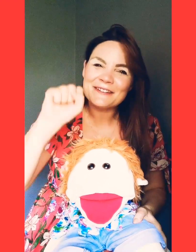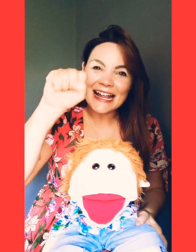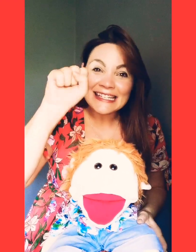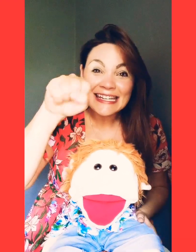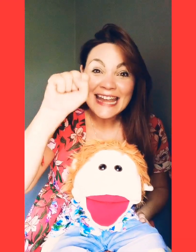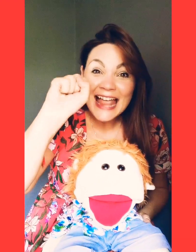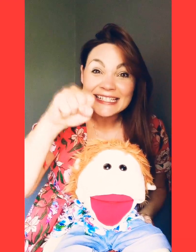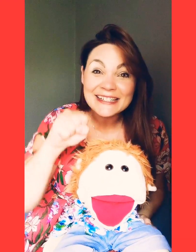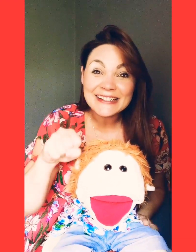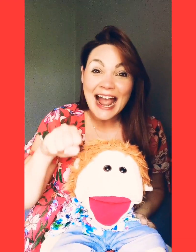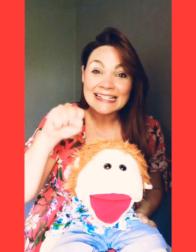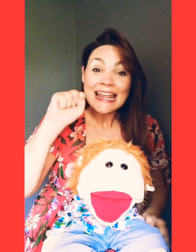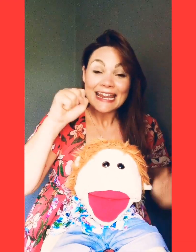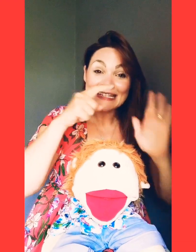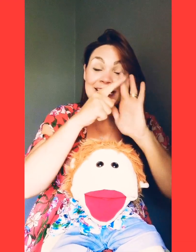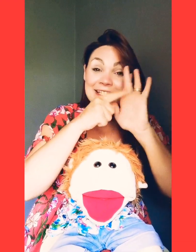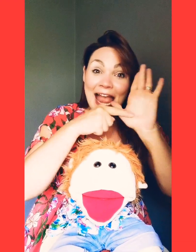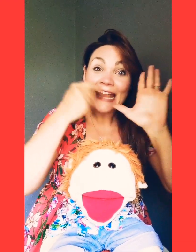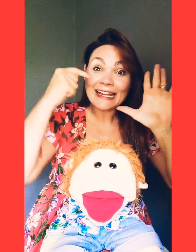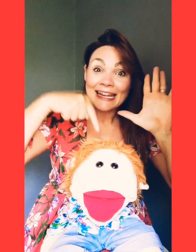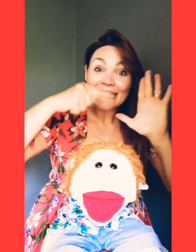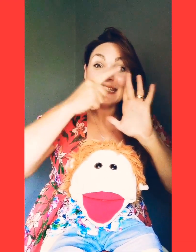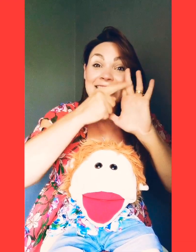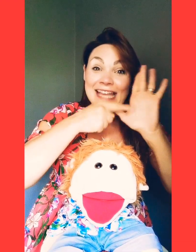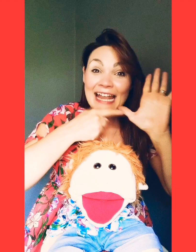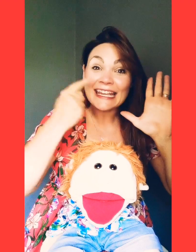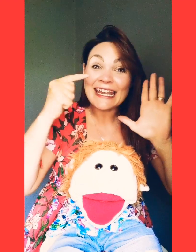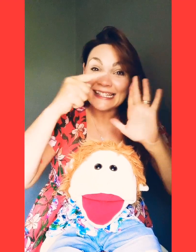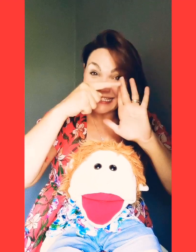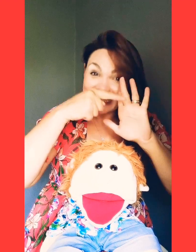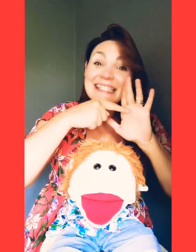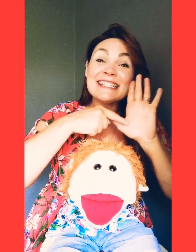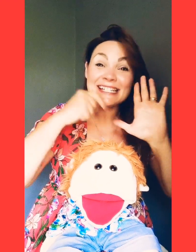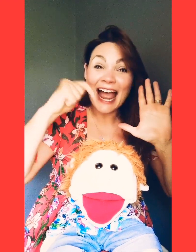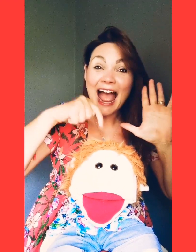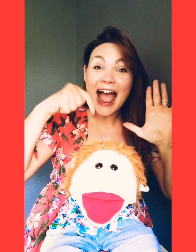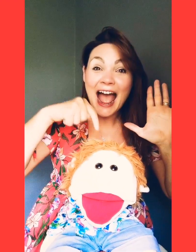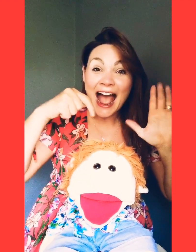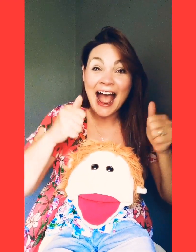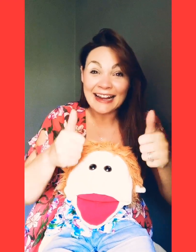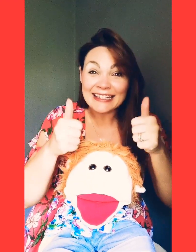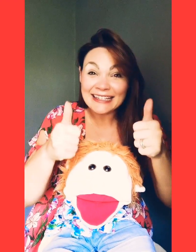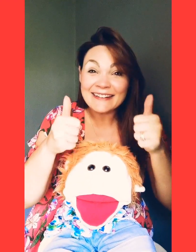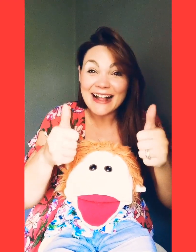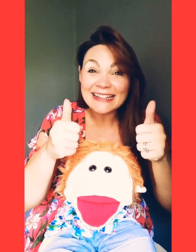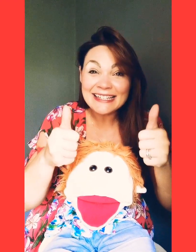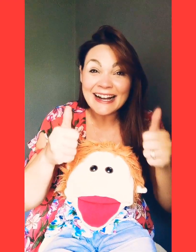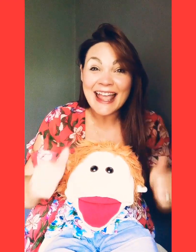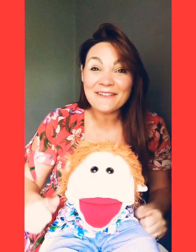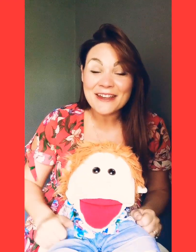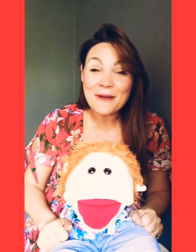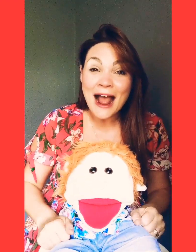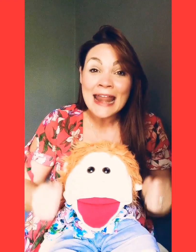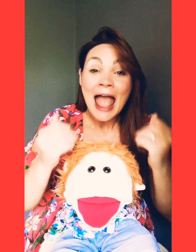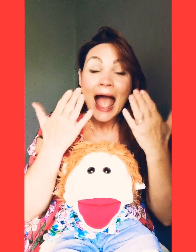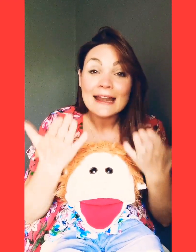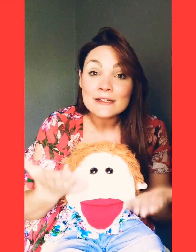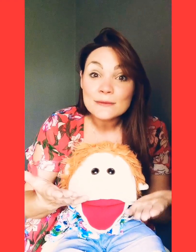guys. Yes, you guys. Is Jack? Is Jack? It's Jack! Well done, everyone. And